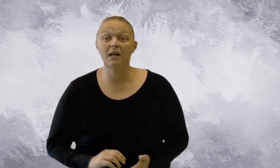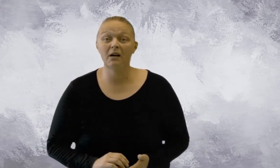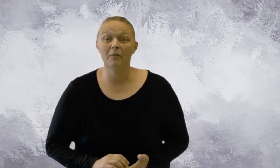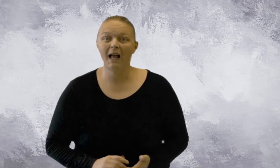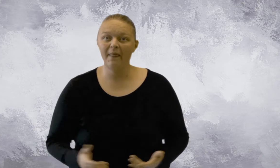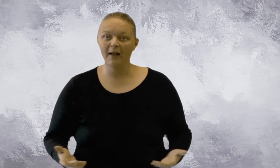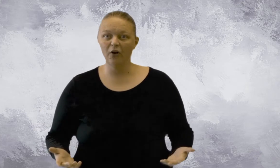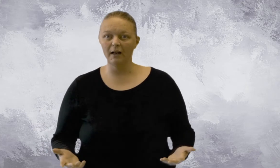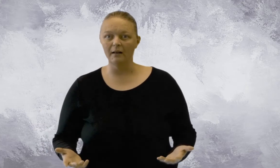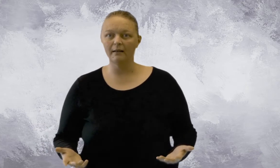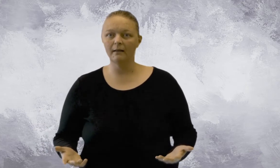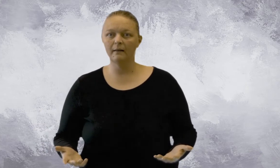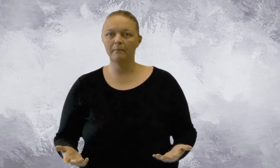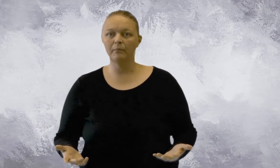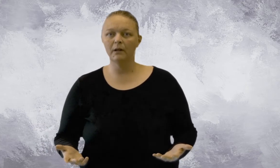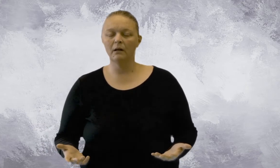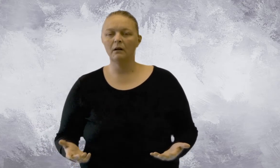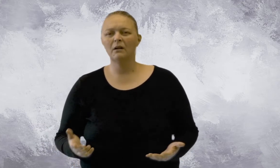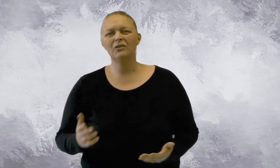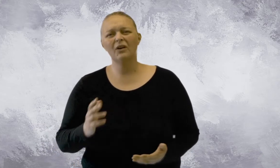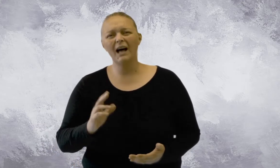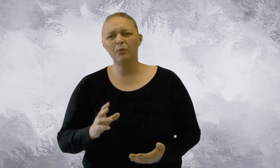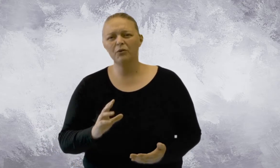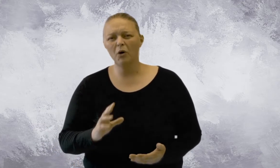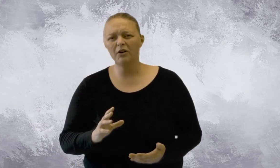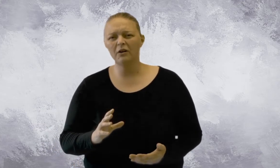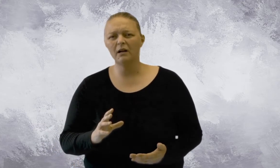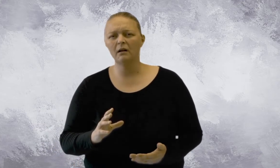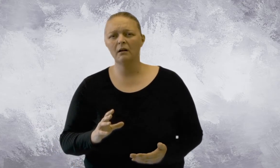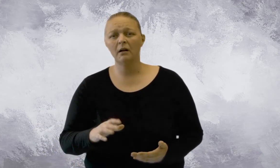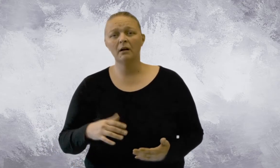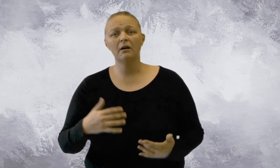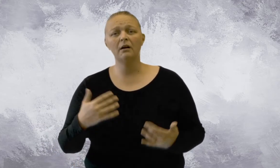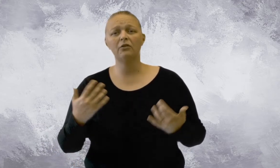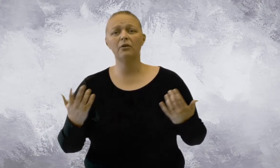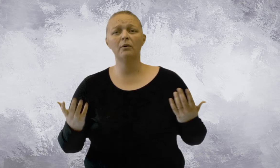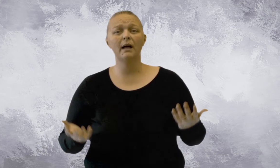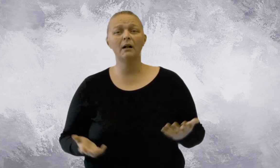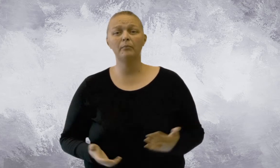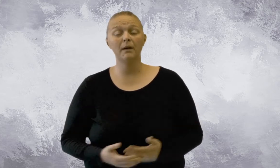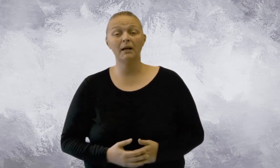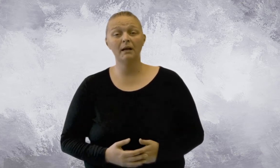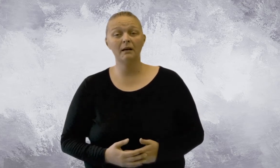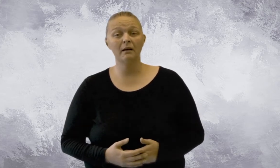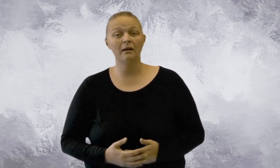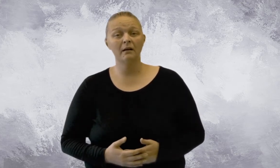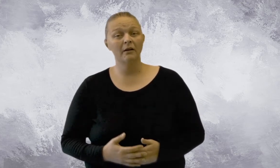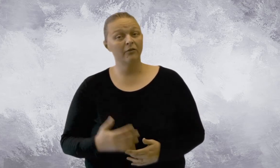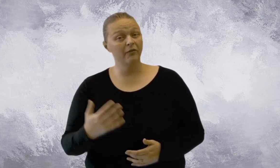hear me, and they couldn't. So I was wondering, could you help me